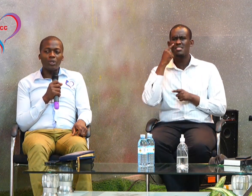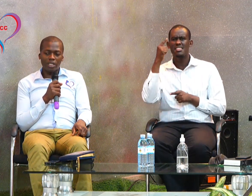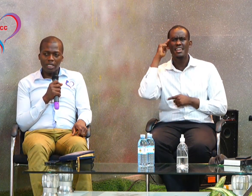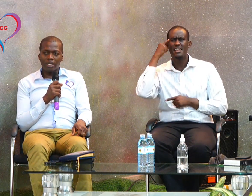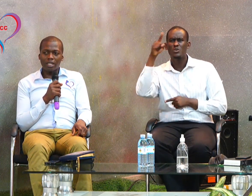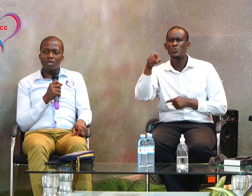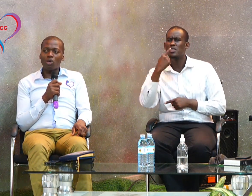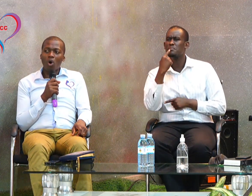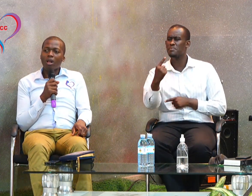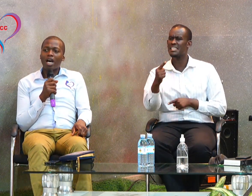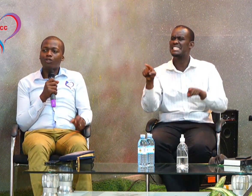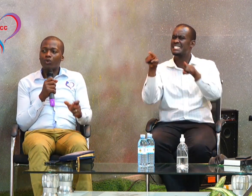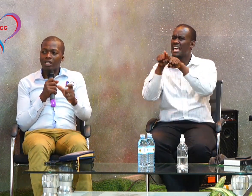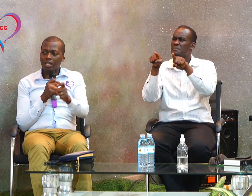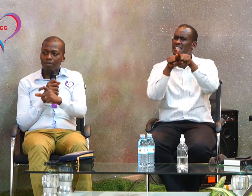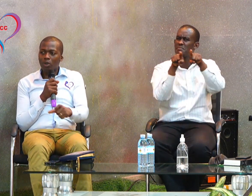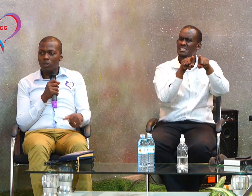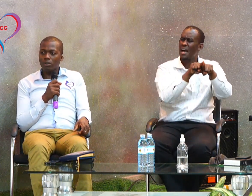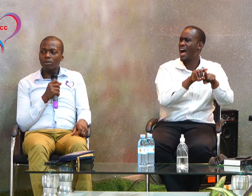Now do you think that we all have to